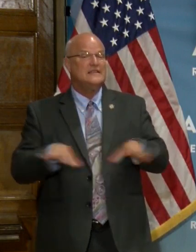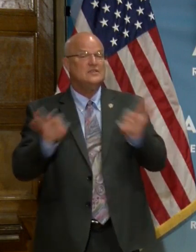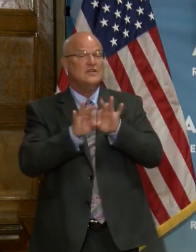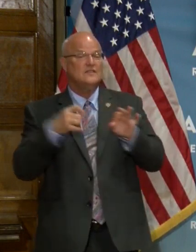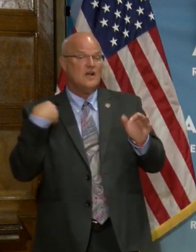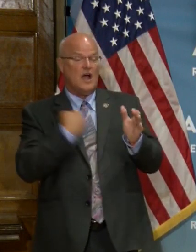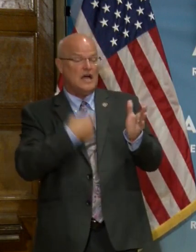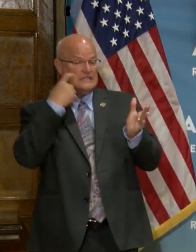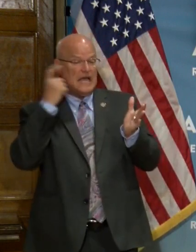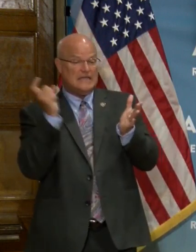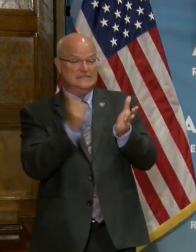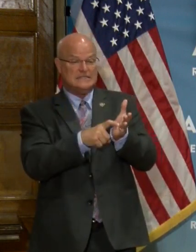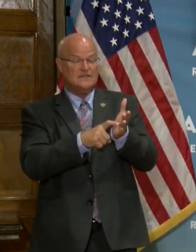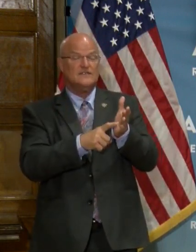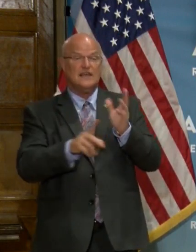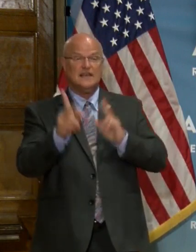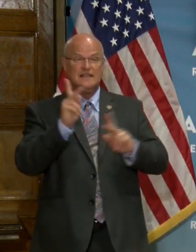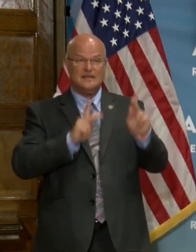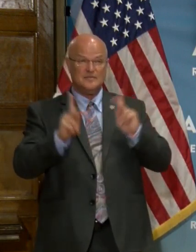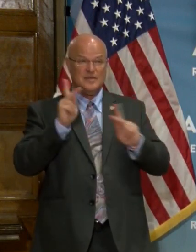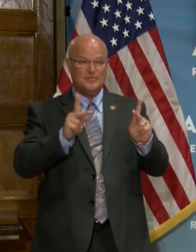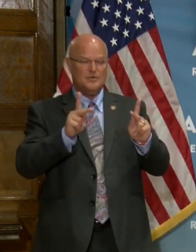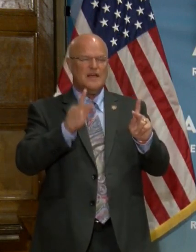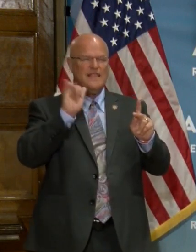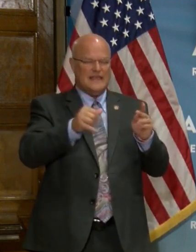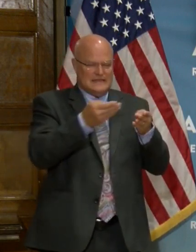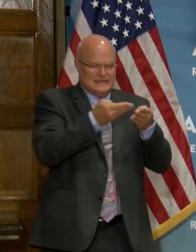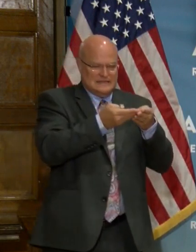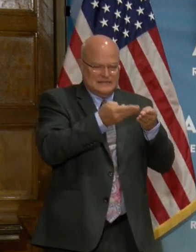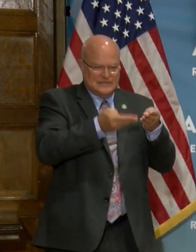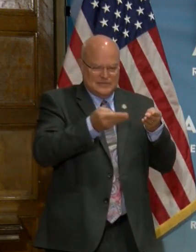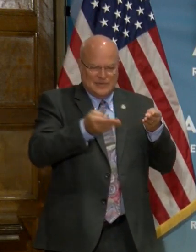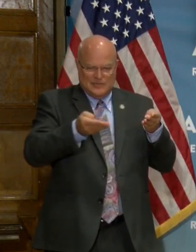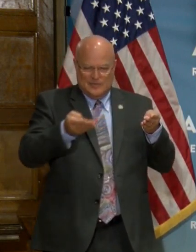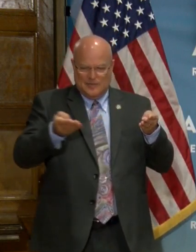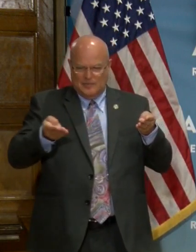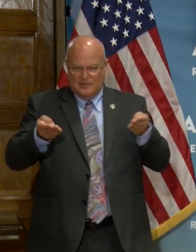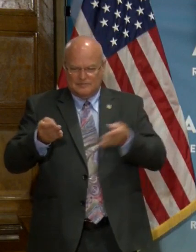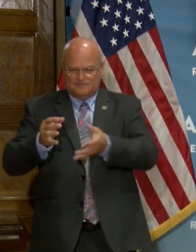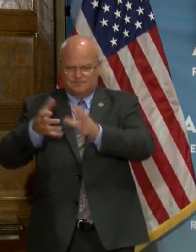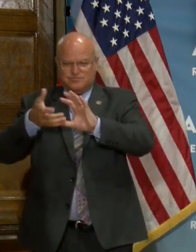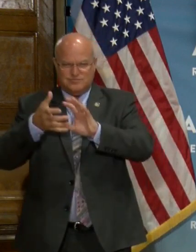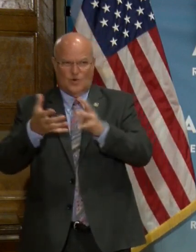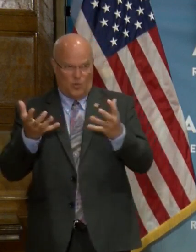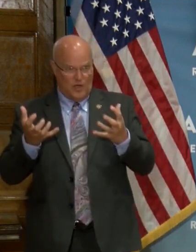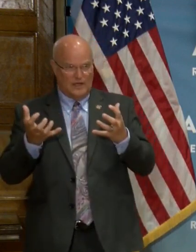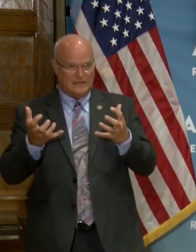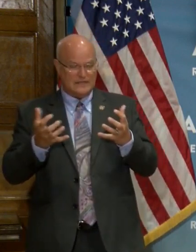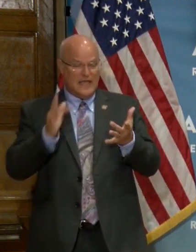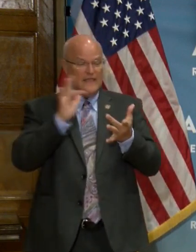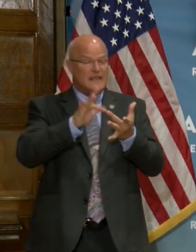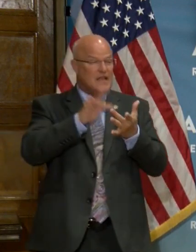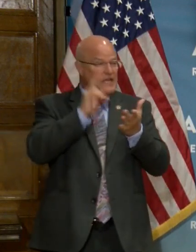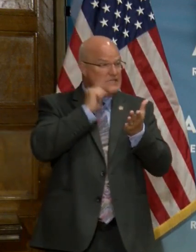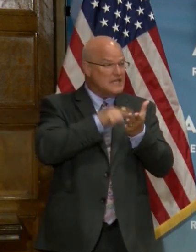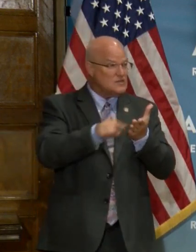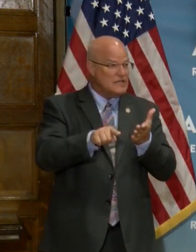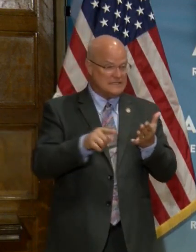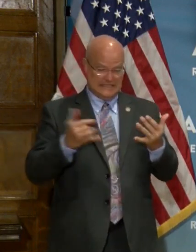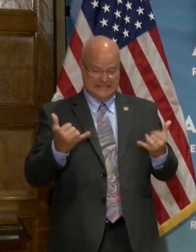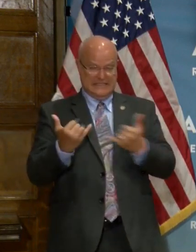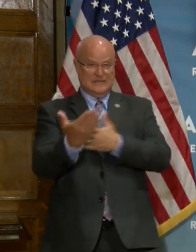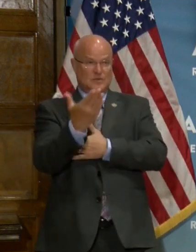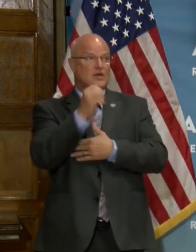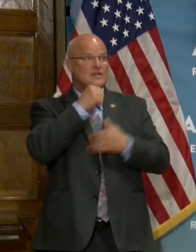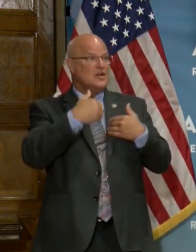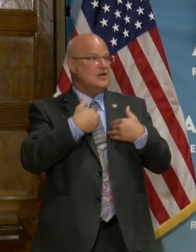us to identify those chains of transmission so we can interrupt them. The contact tracing is critical. As of this morning, we